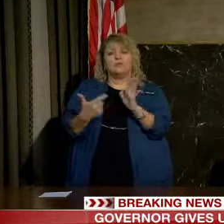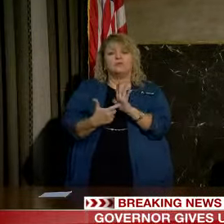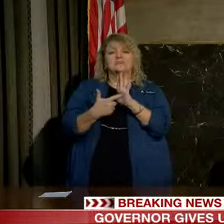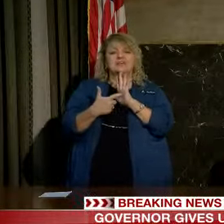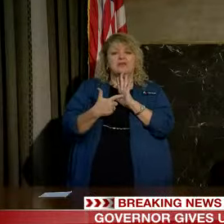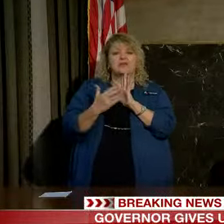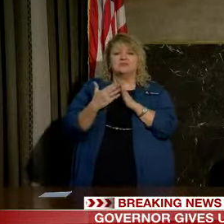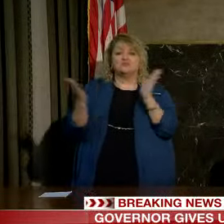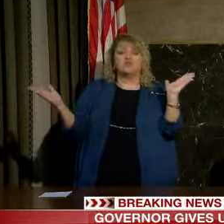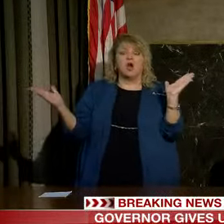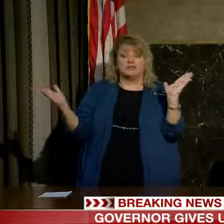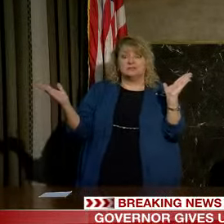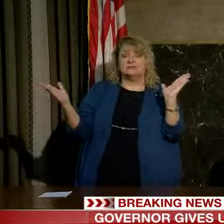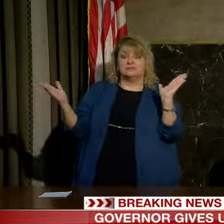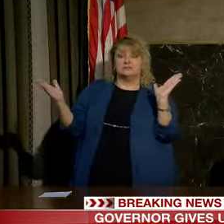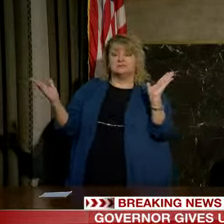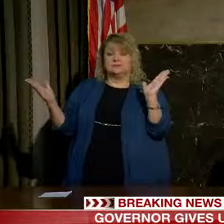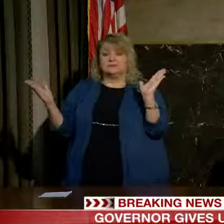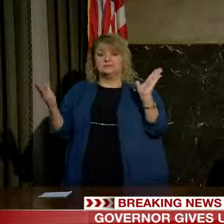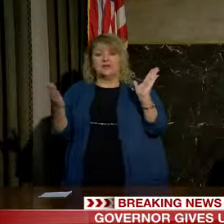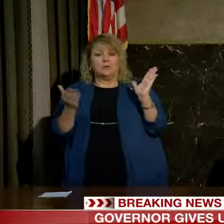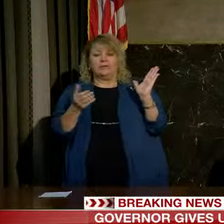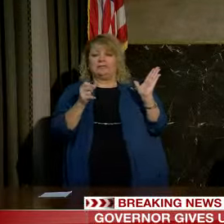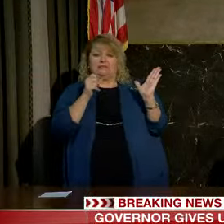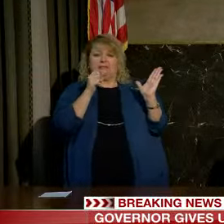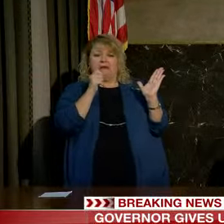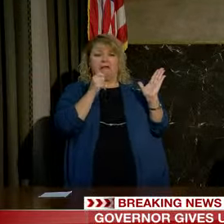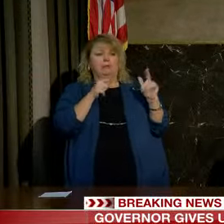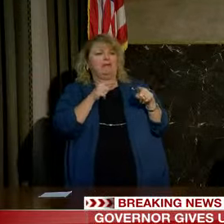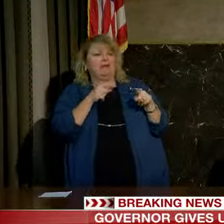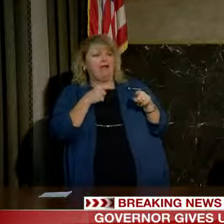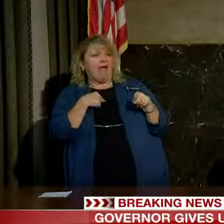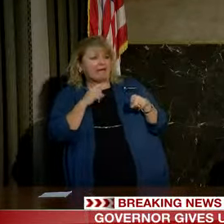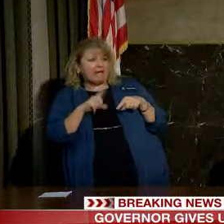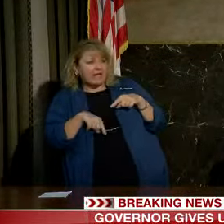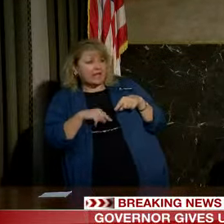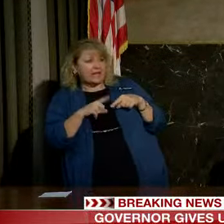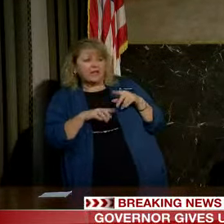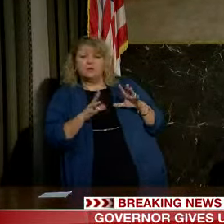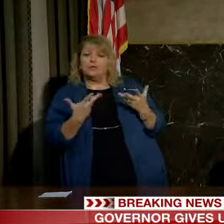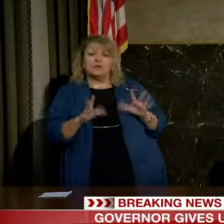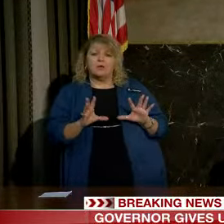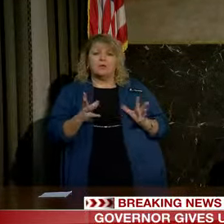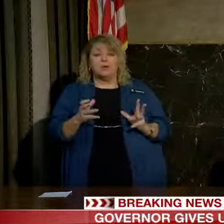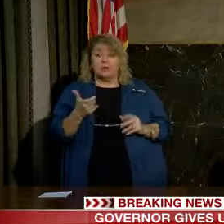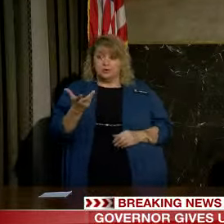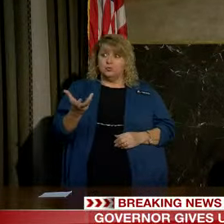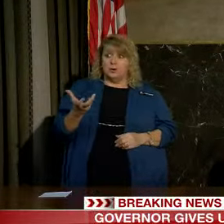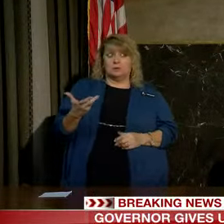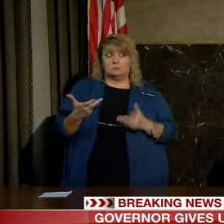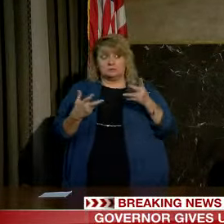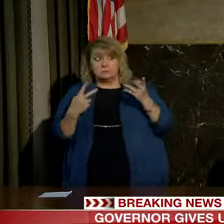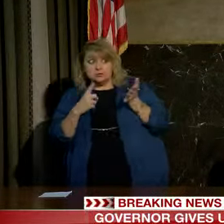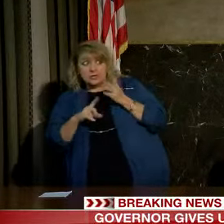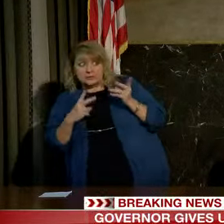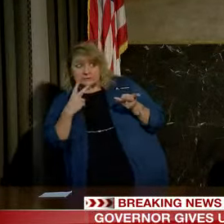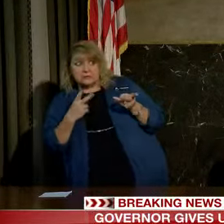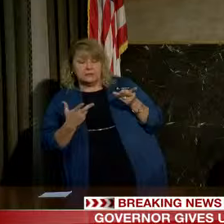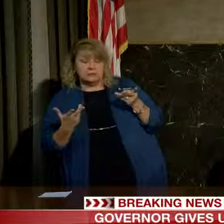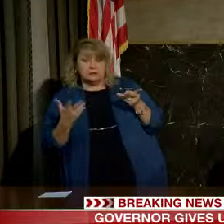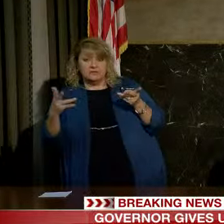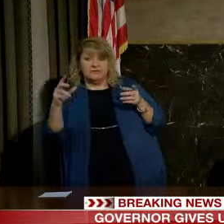broad with as little barriers as possible and give people the option, if it's right for them, particularly after a discussion with their